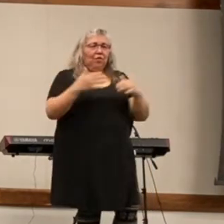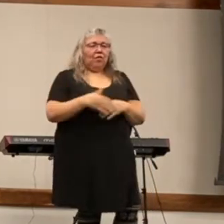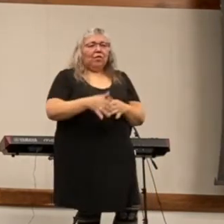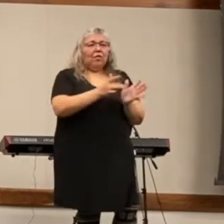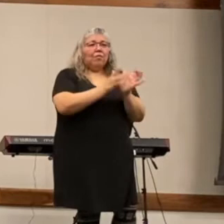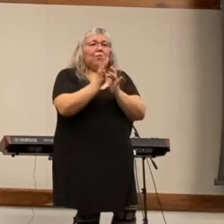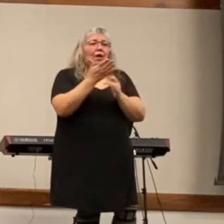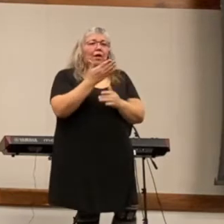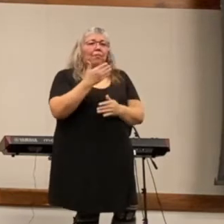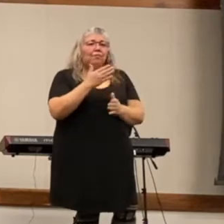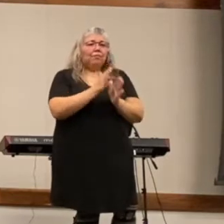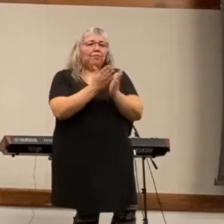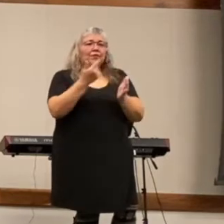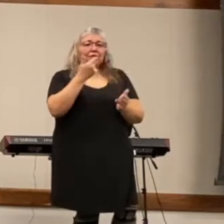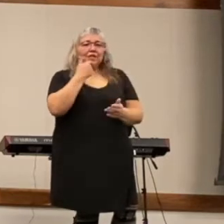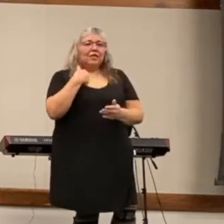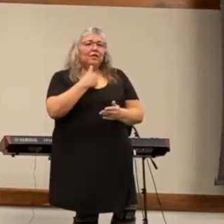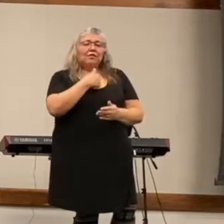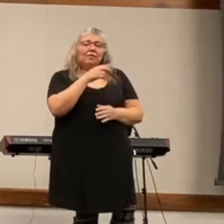that we should.